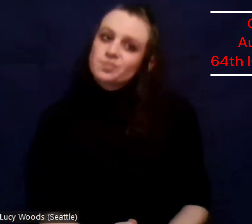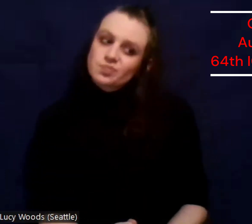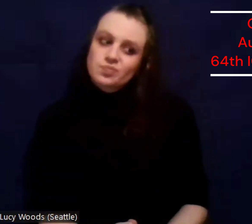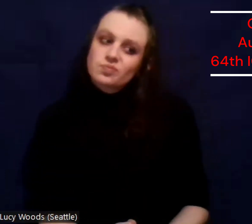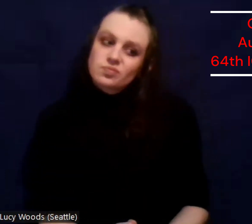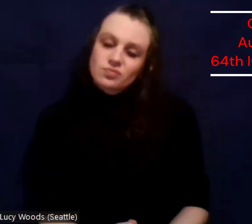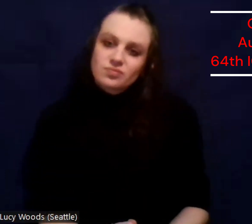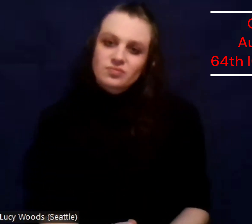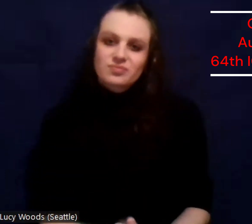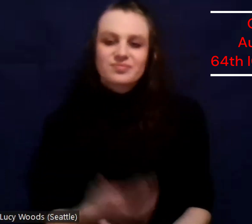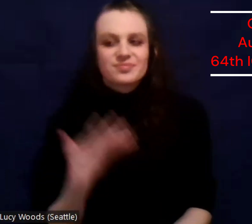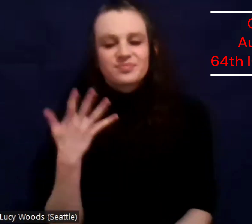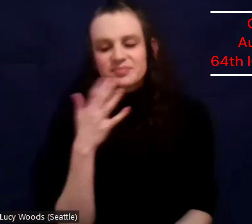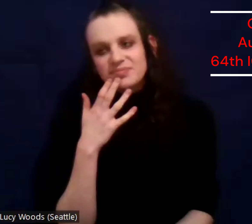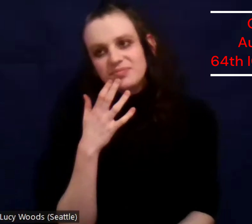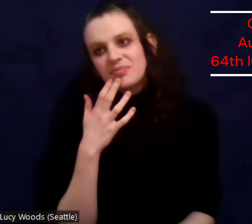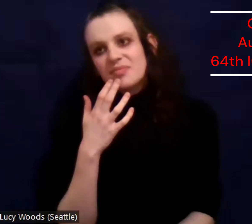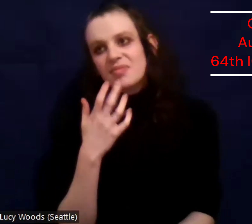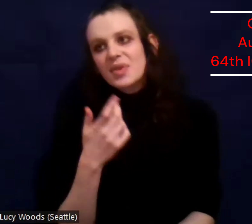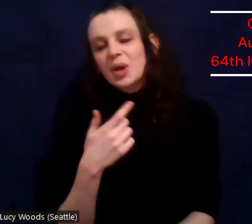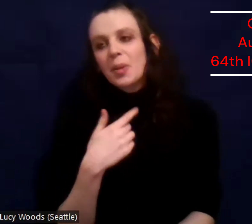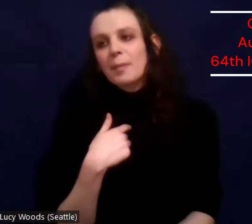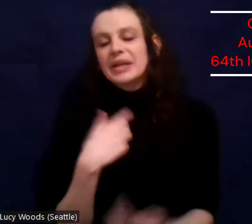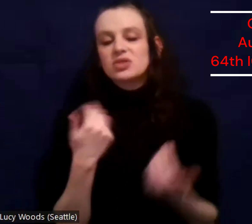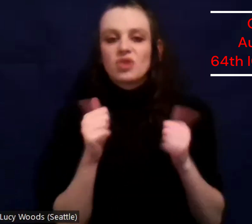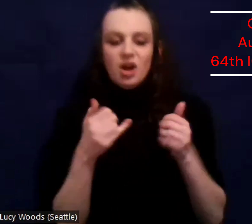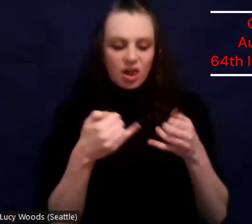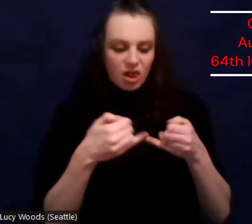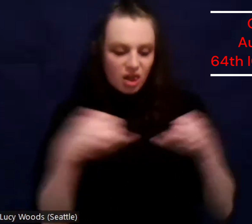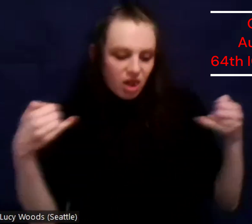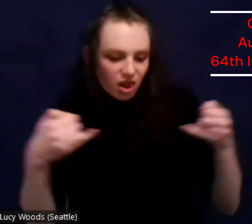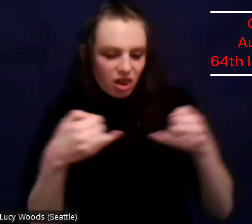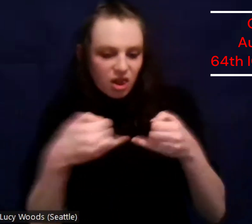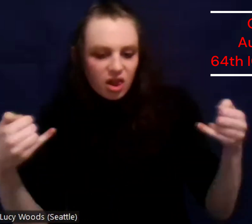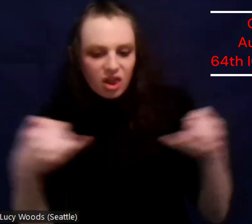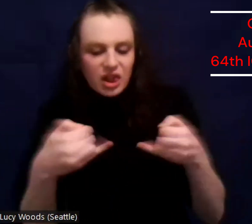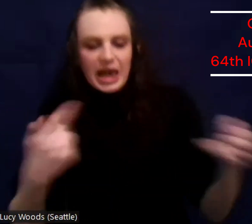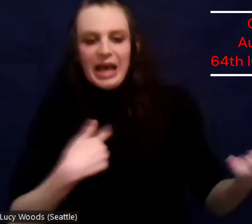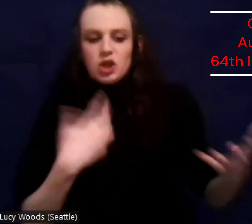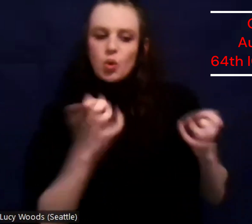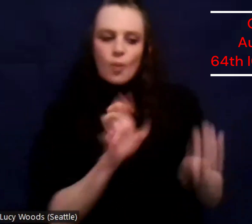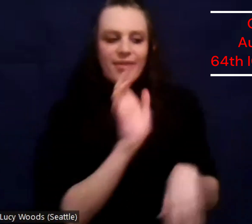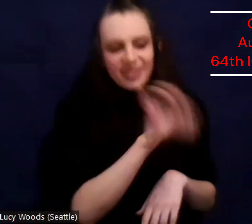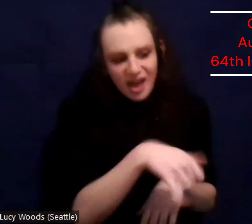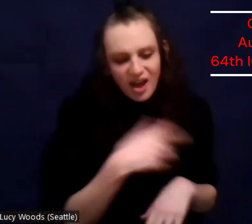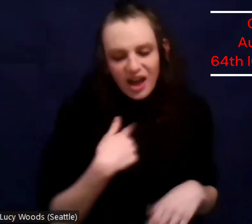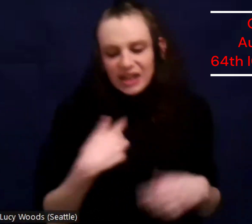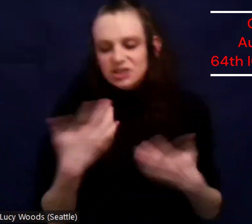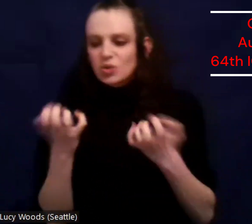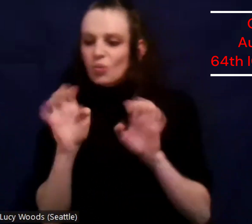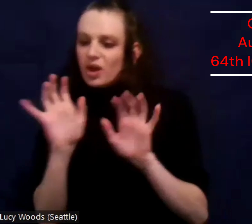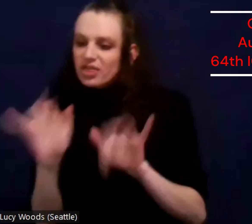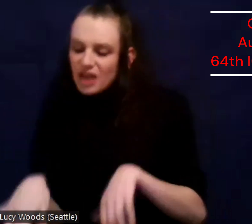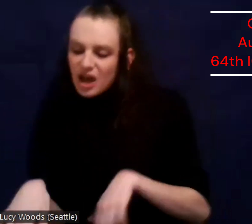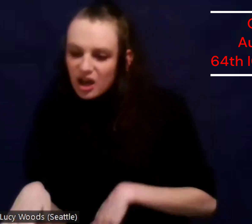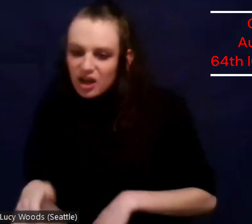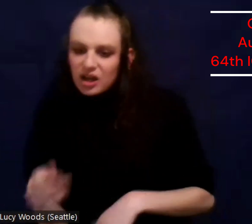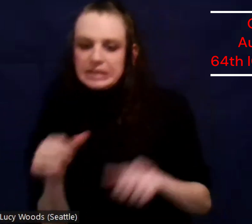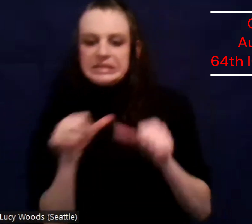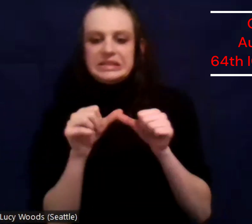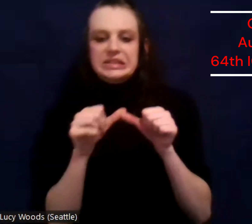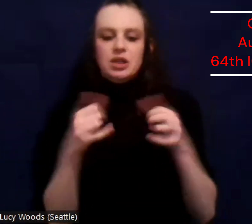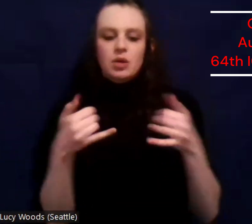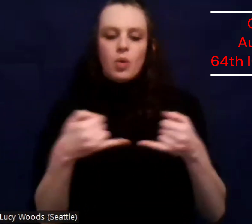um, set all these bars as to things I wouldn't do, and then continue to lower my morals and